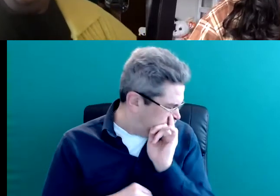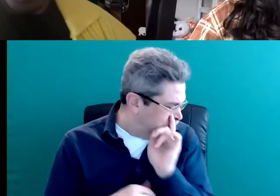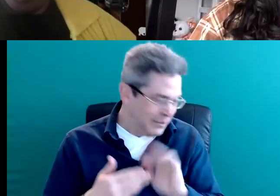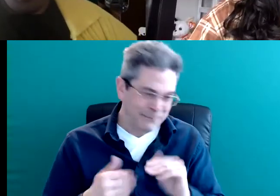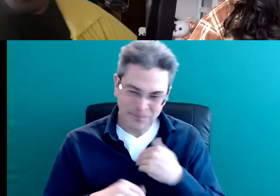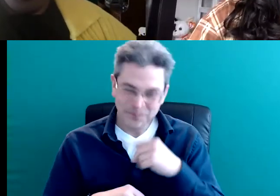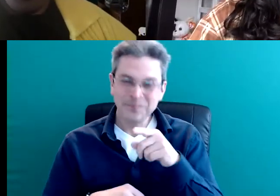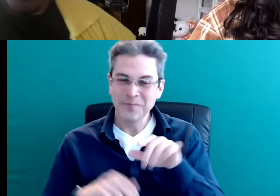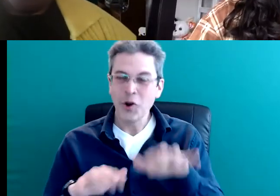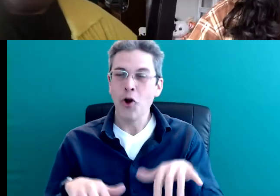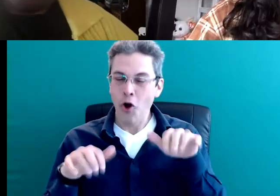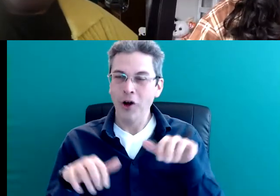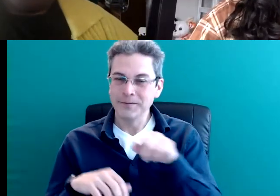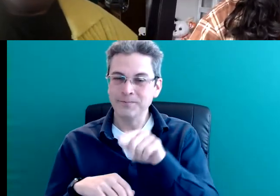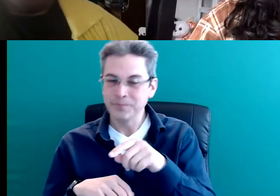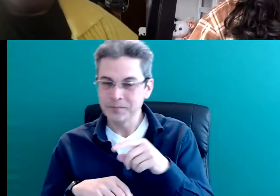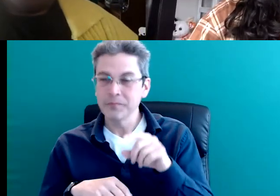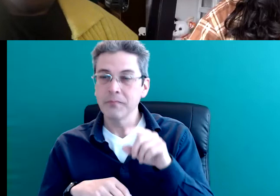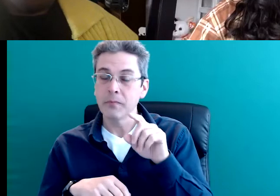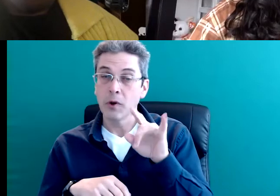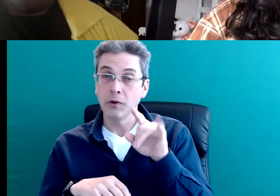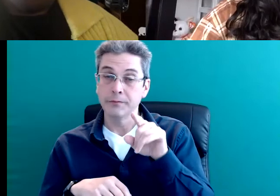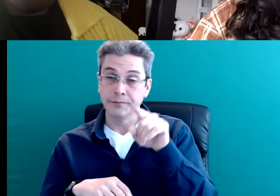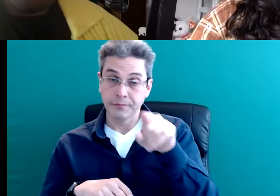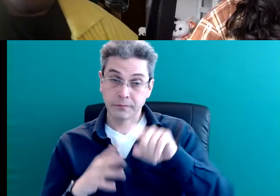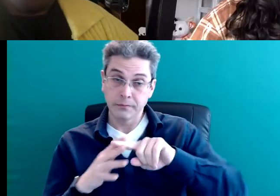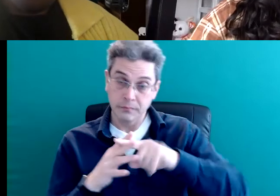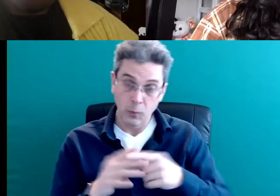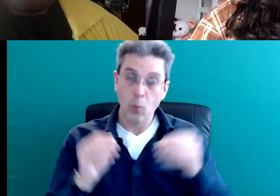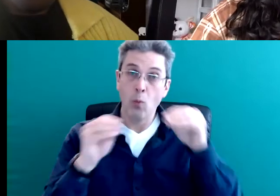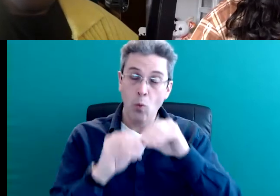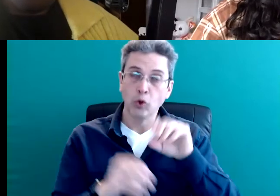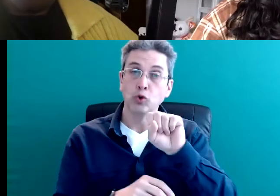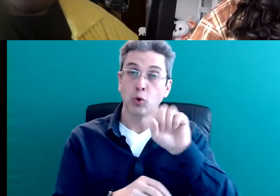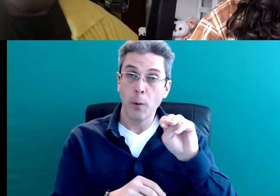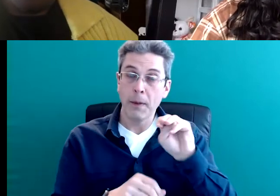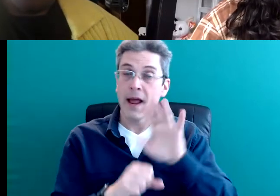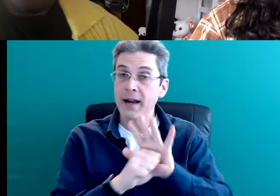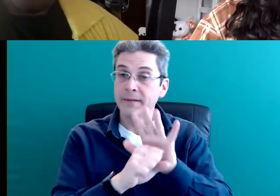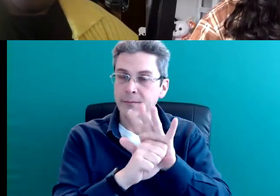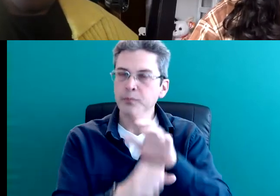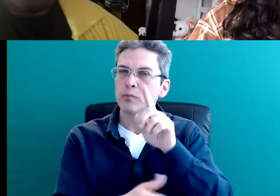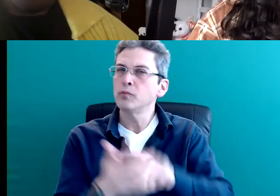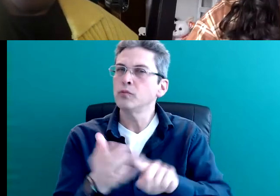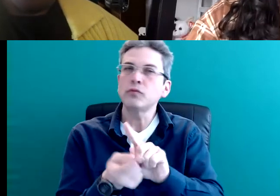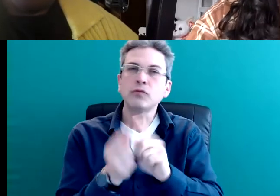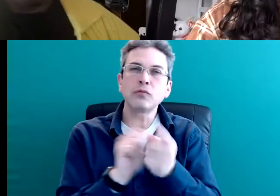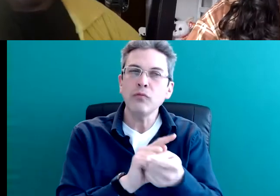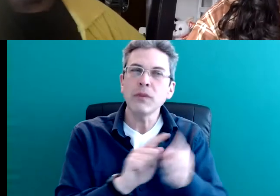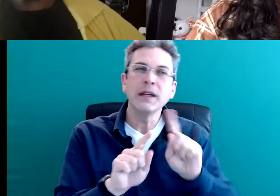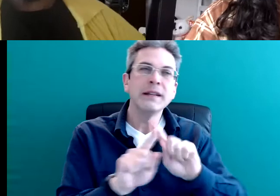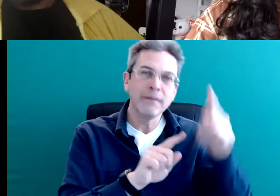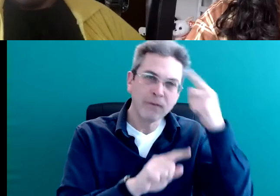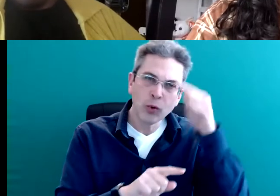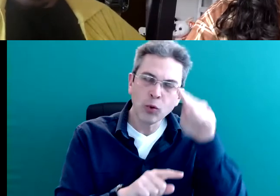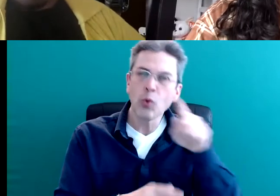has your journey shifted since you began doing social media activism, and what creative opportunities are next for you? Oh,